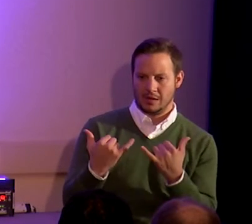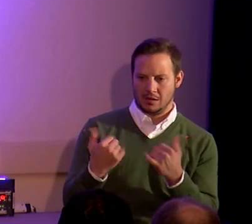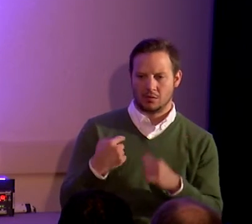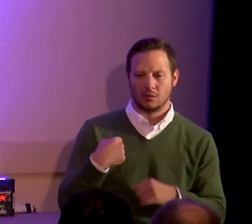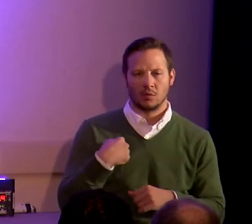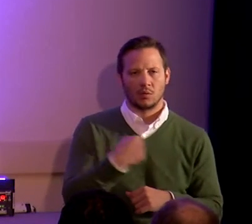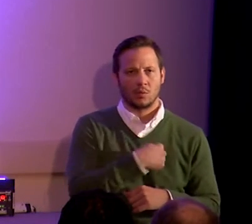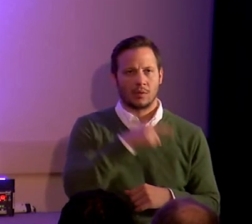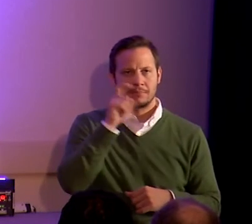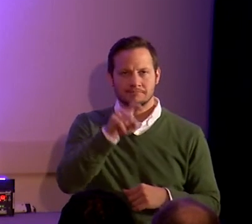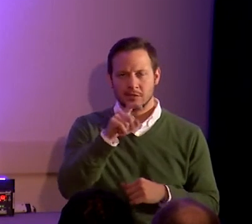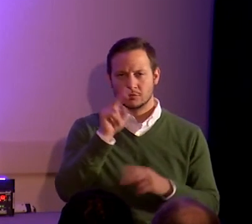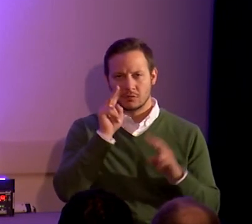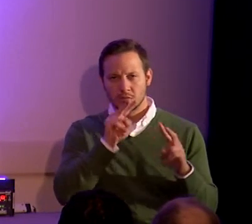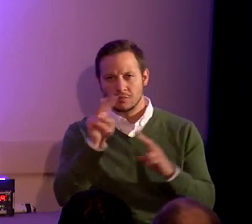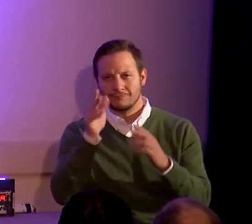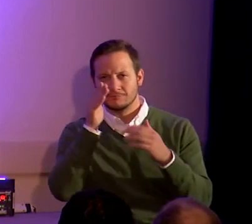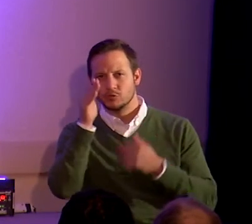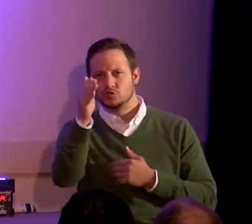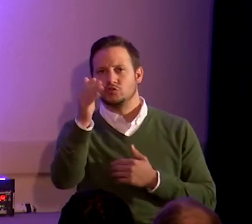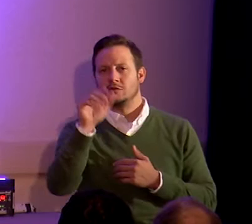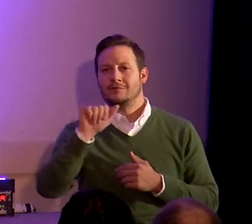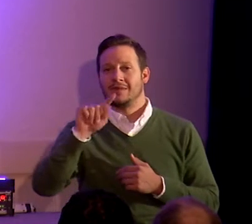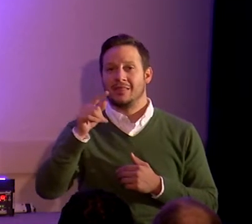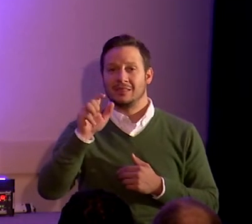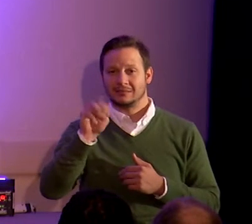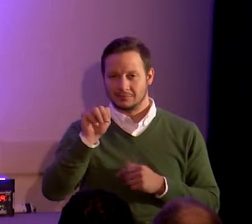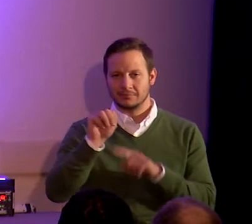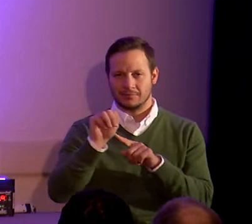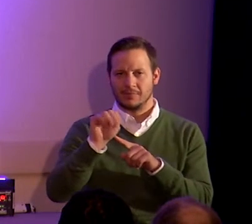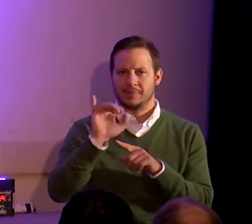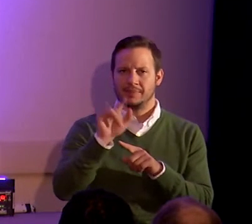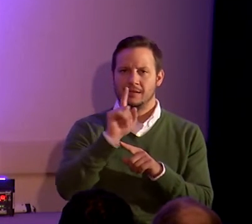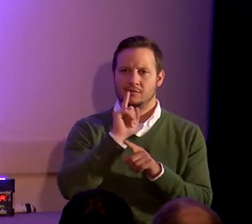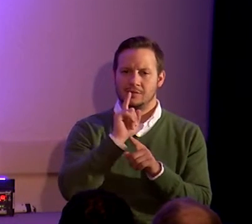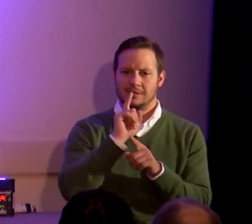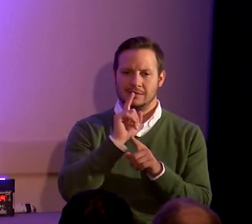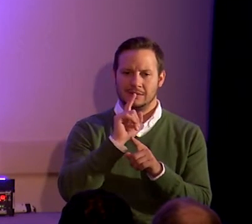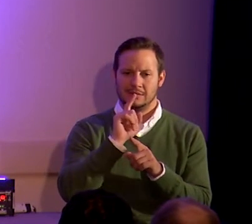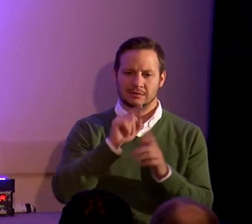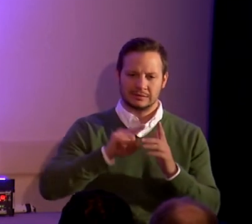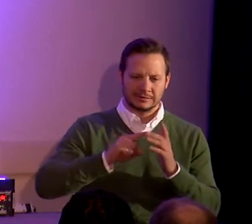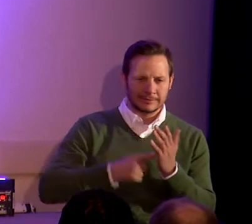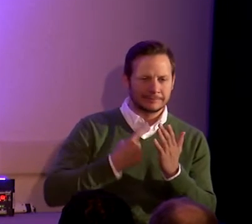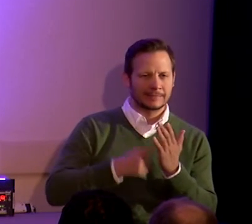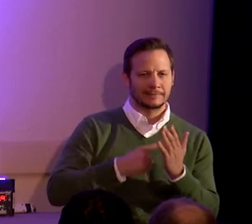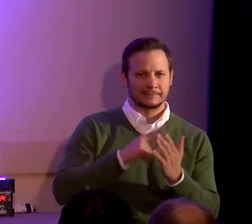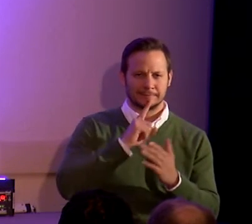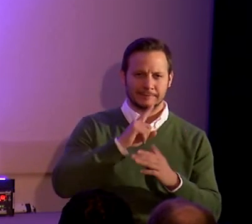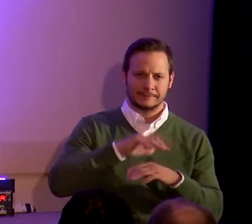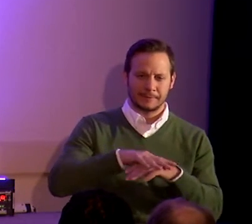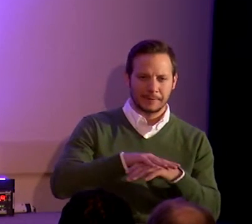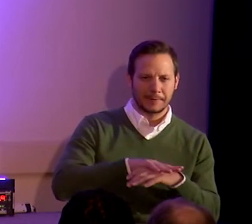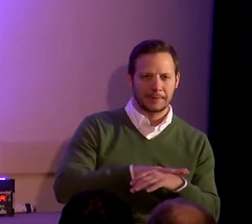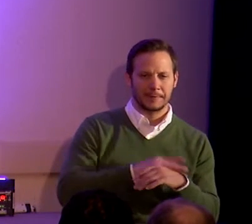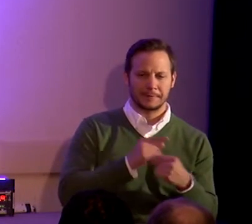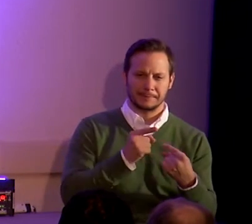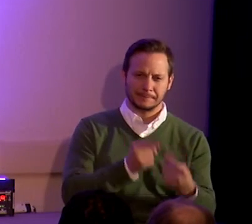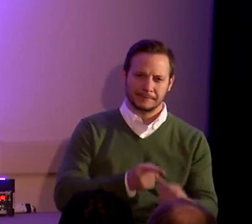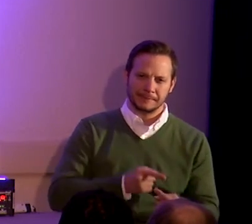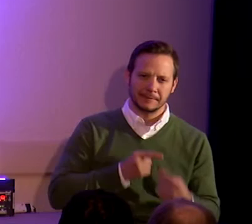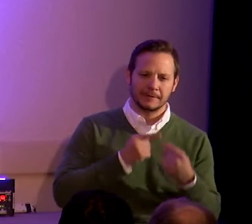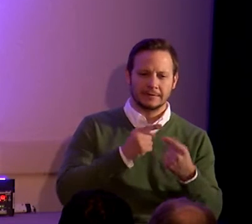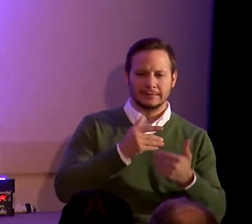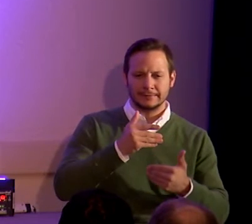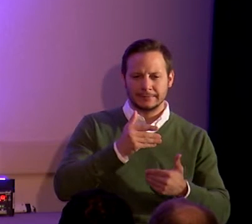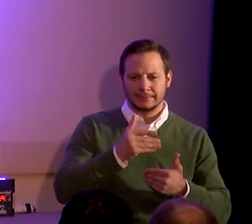go towards the future of atheism, knowing that it fits and starts sometimes with painful slowness and sometimes with tsunami-like